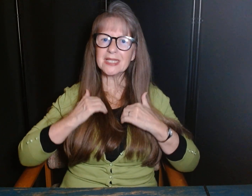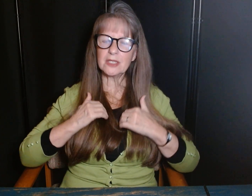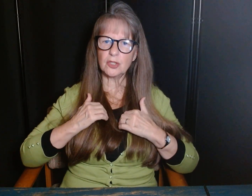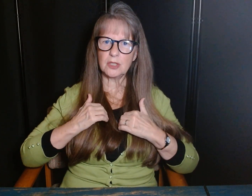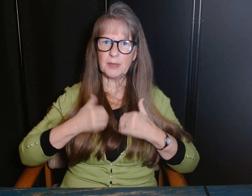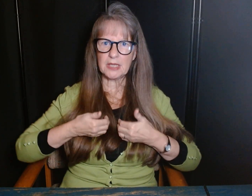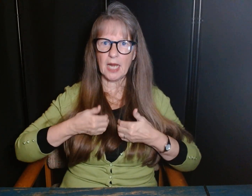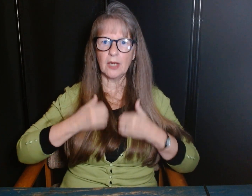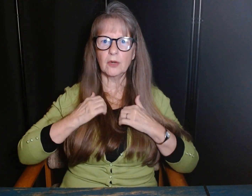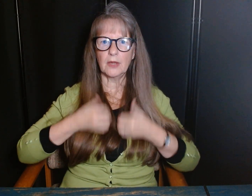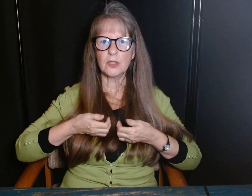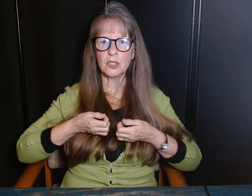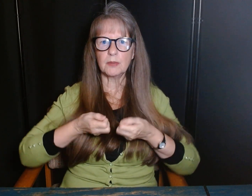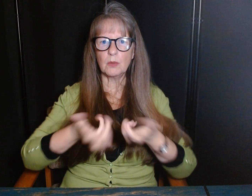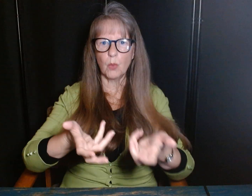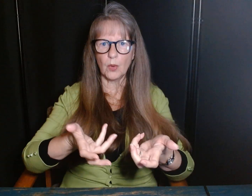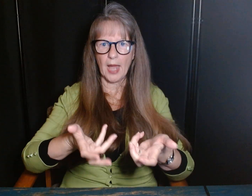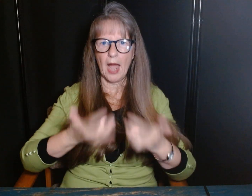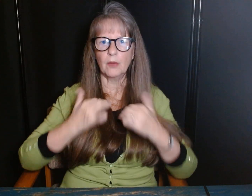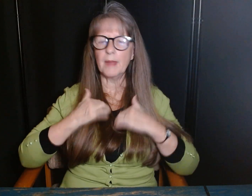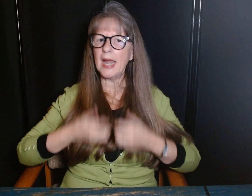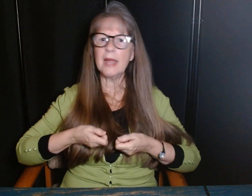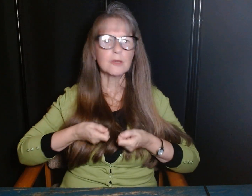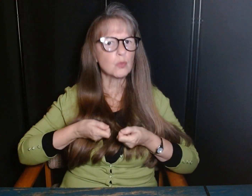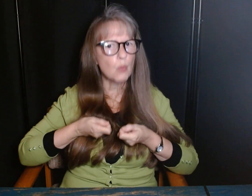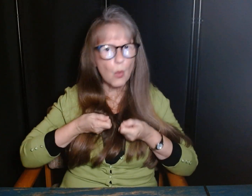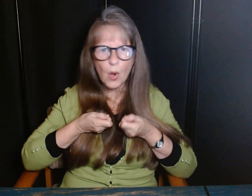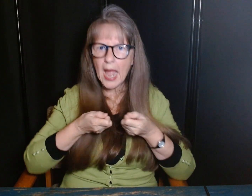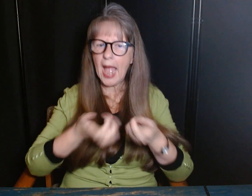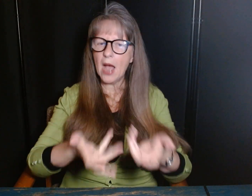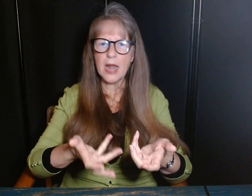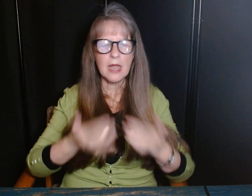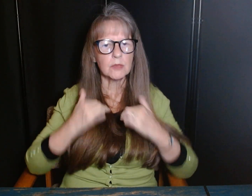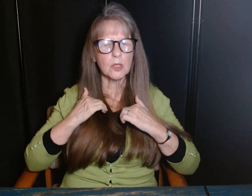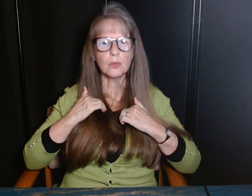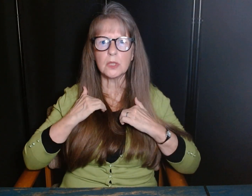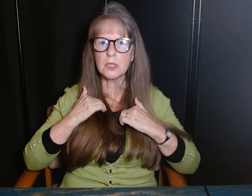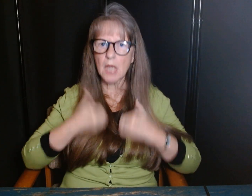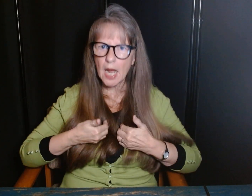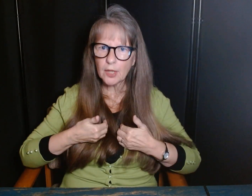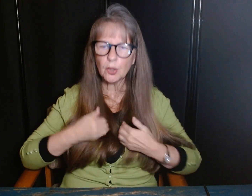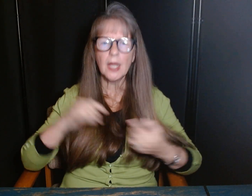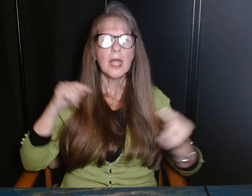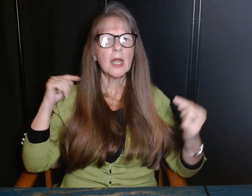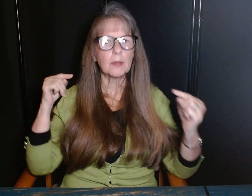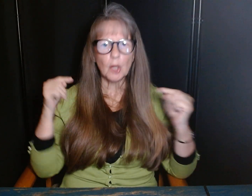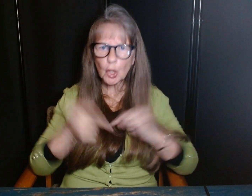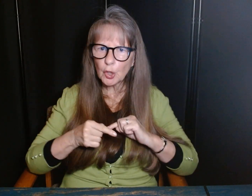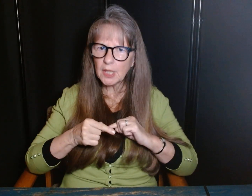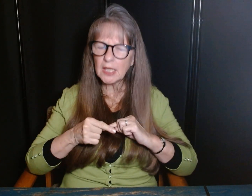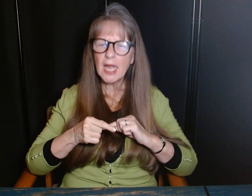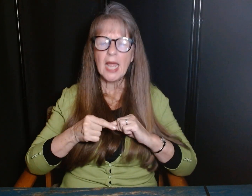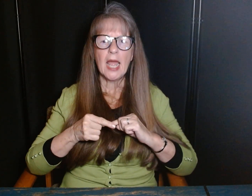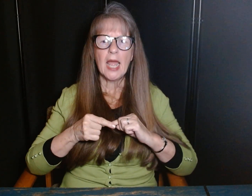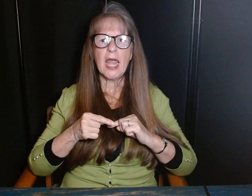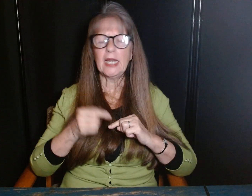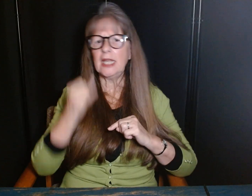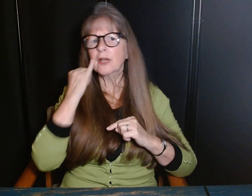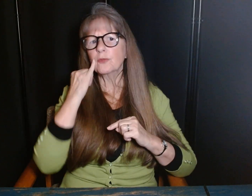to be tired and this is to be worn out. Man, I am just wore out. I am so tired and I'm hurting. And if